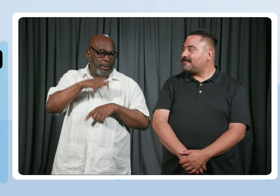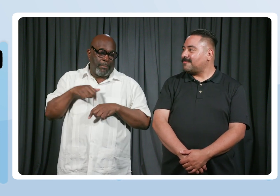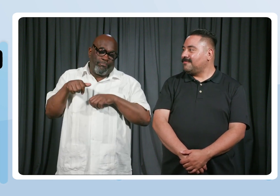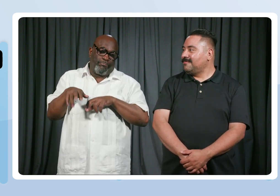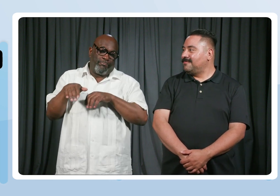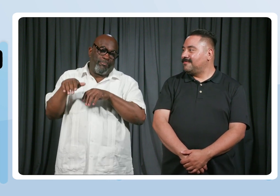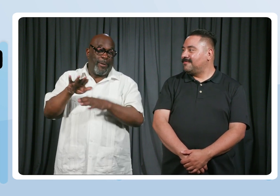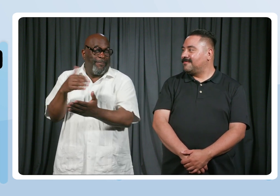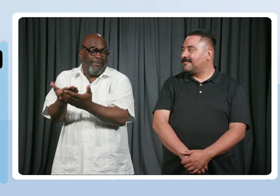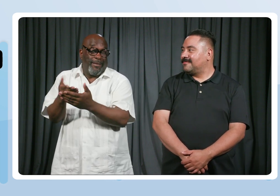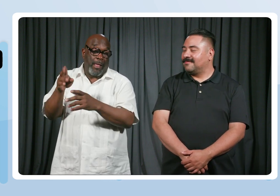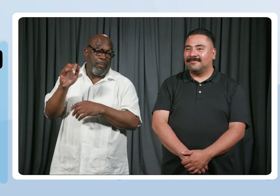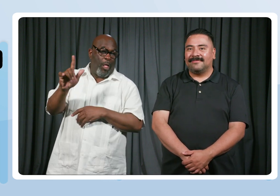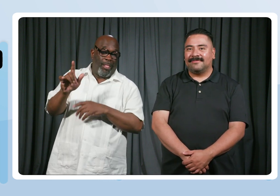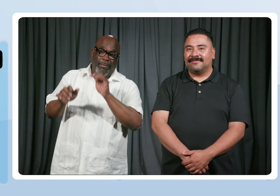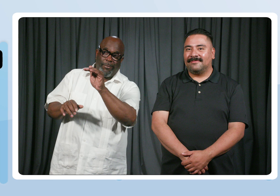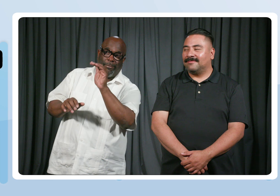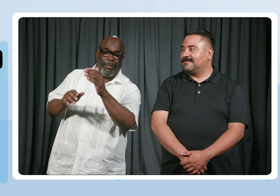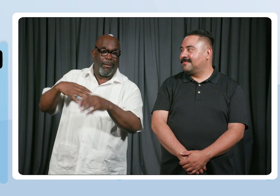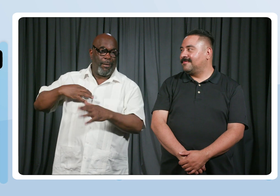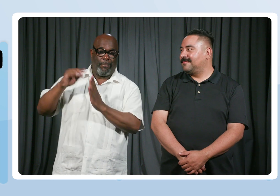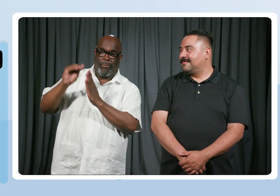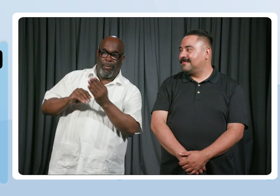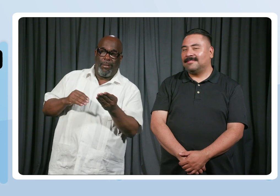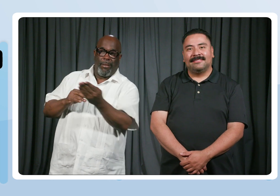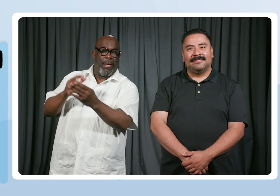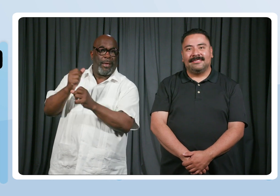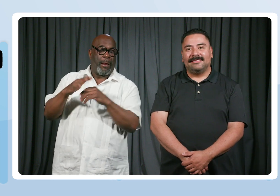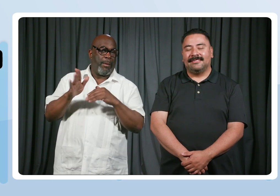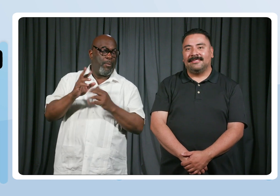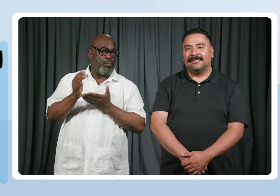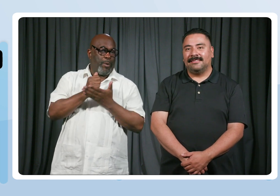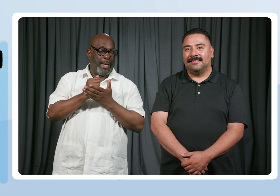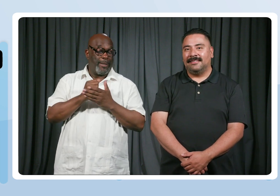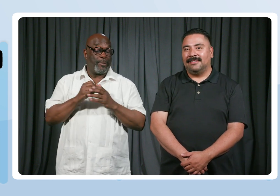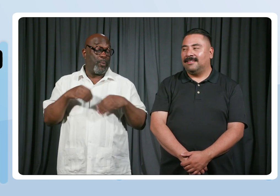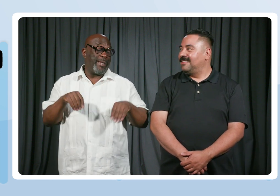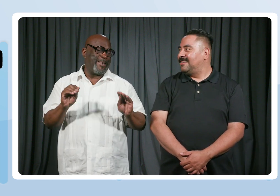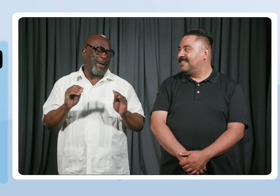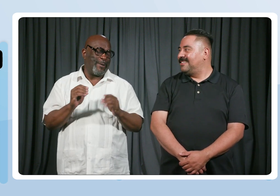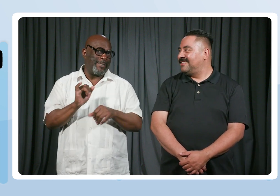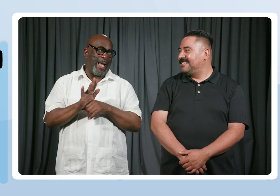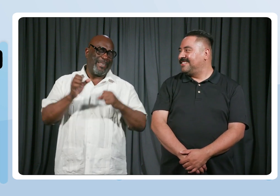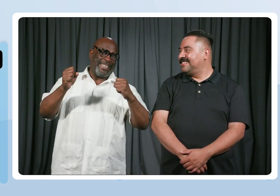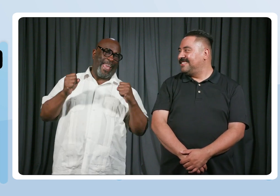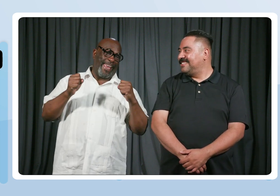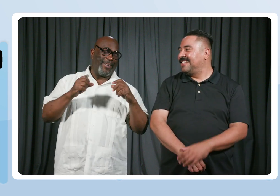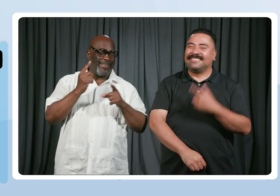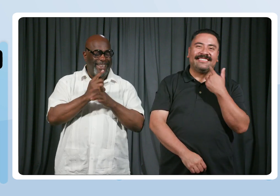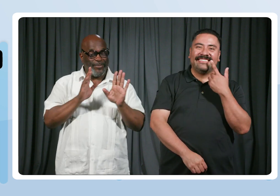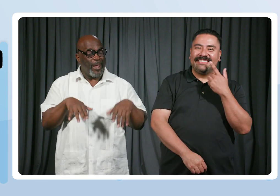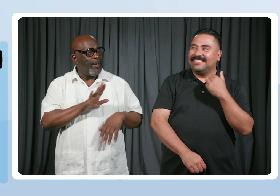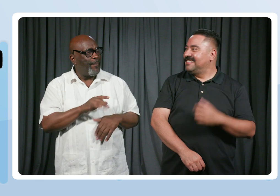mall because there were still malls, and got ourselves a minimum wage retail job. Yay. Totally. What